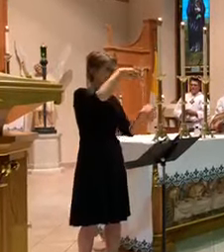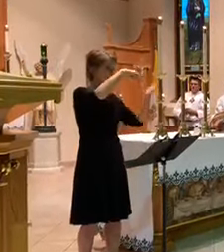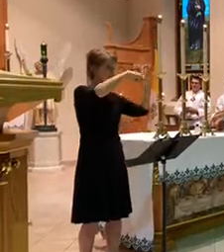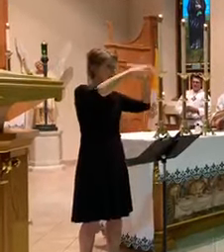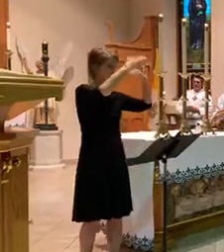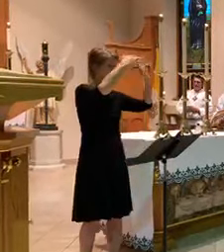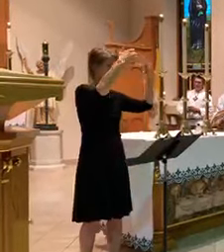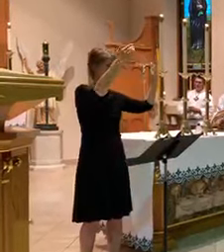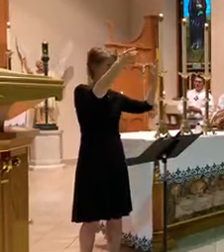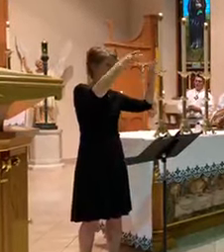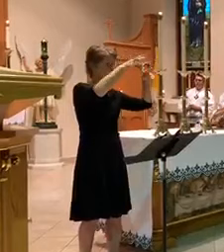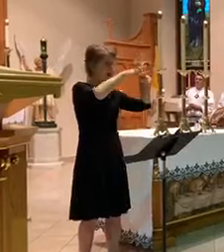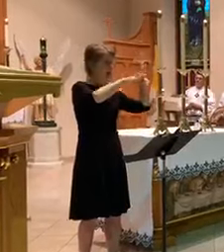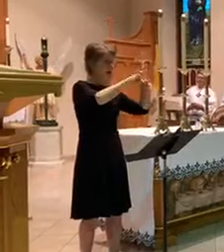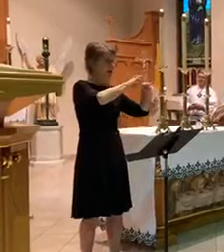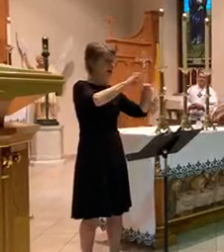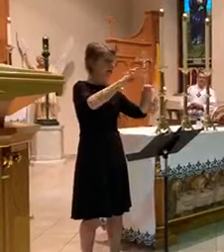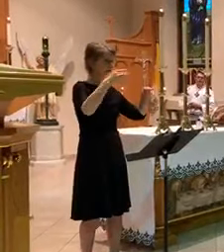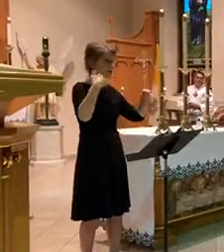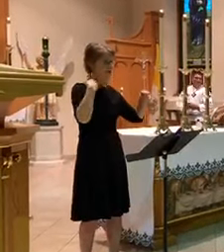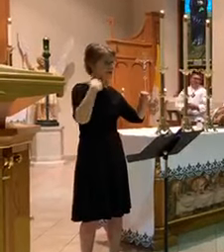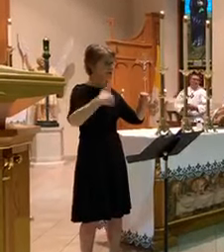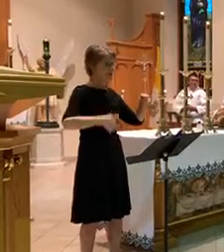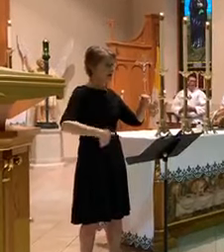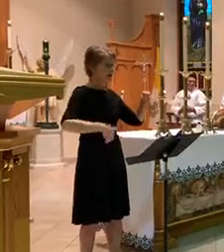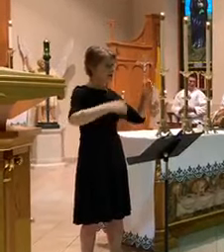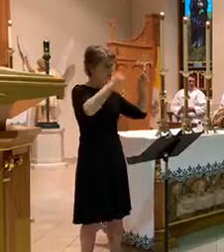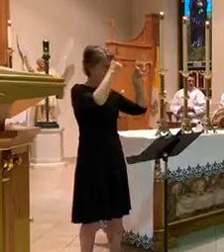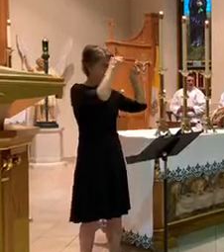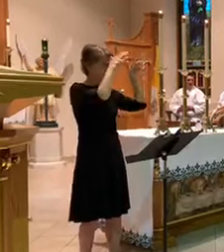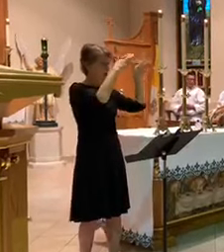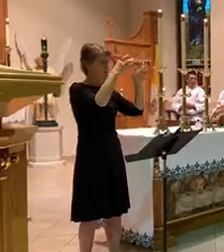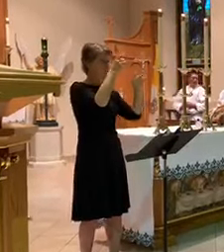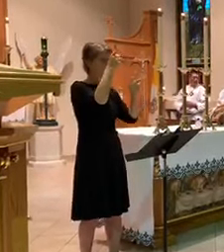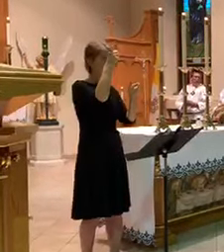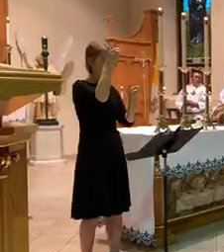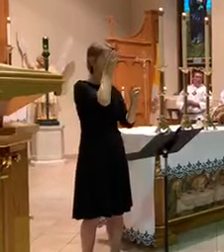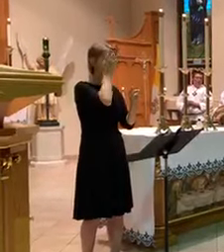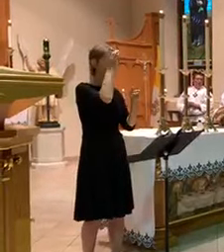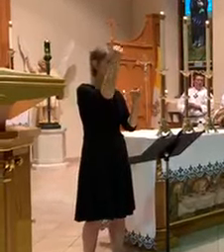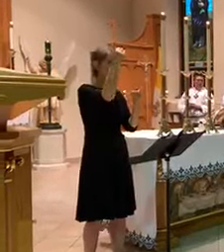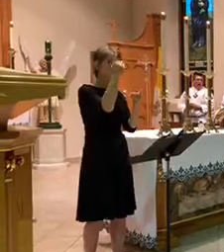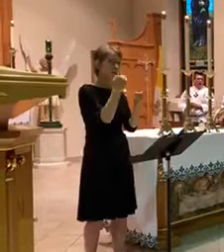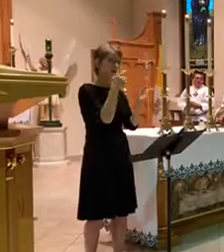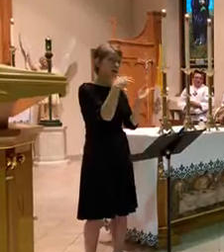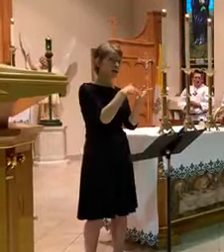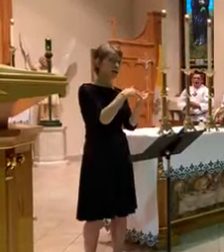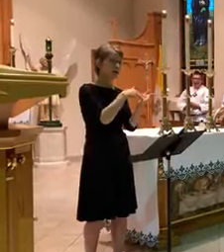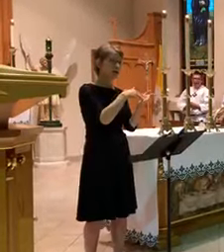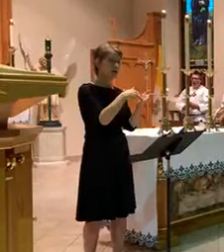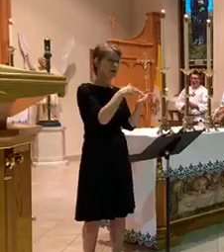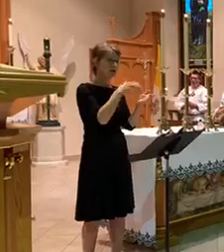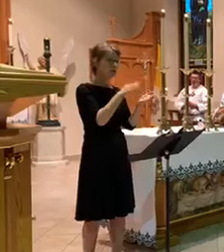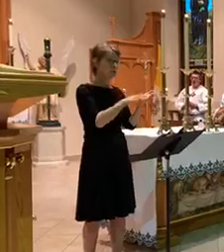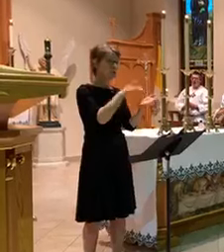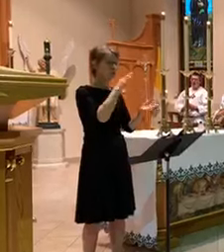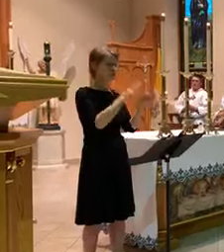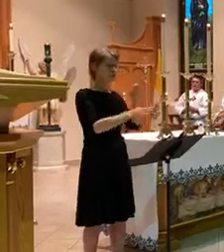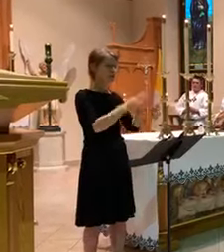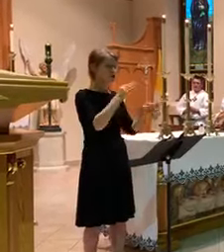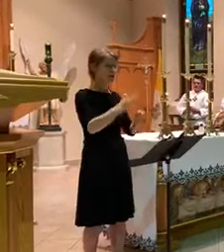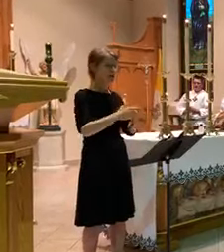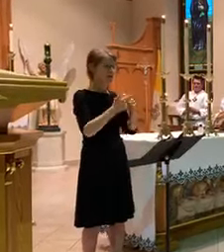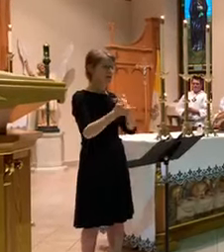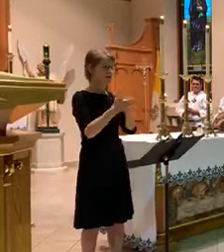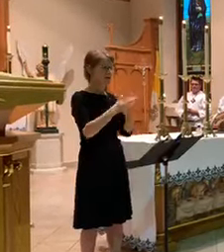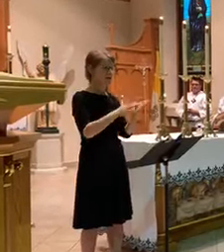Scriptures, he ascended into heaven and is seated at the right hand of the Father. He will come again in glory to judge